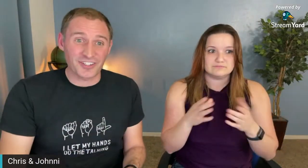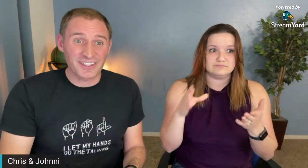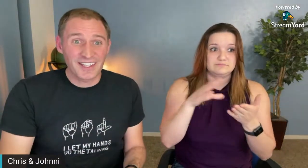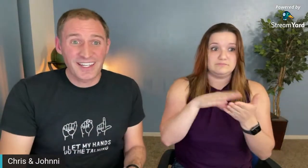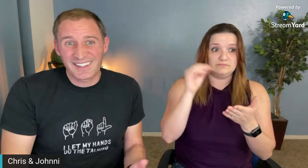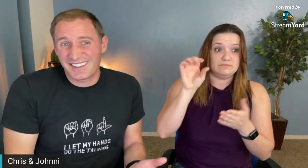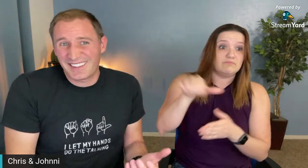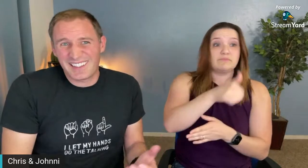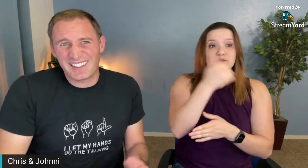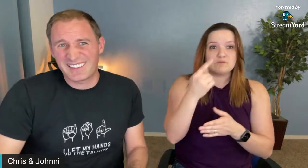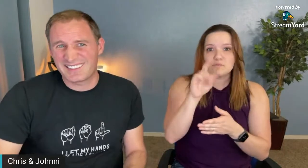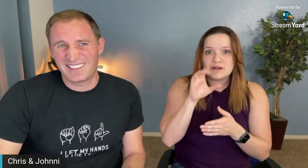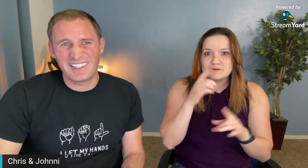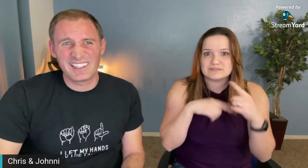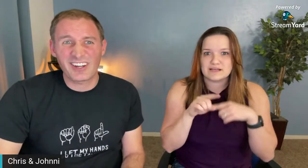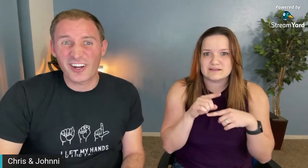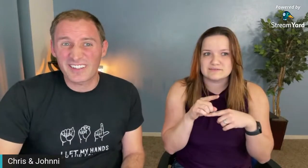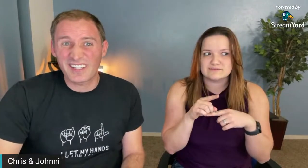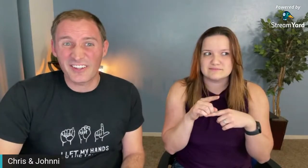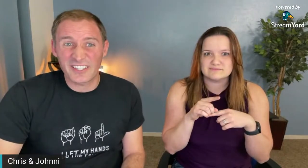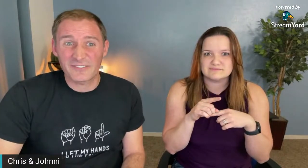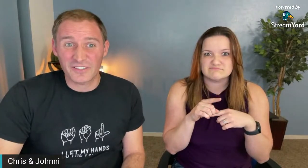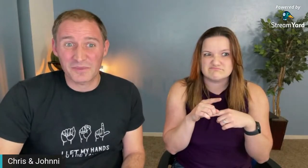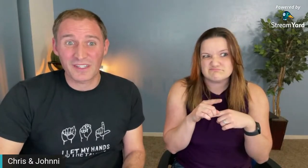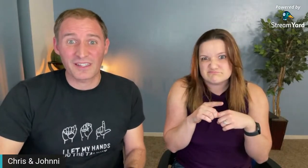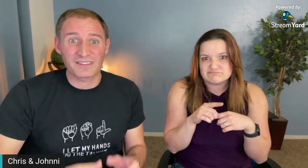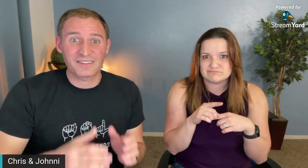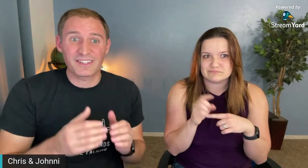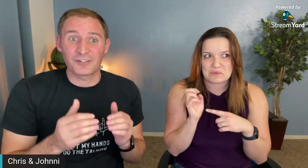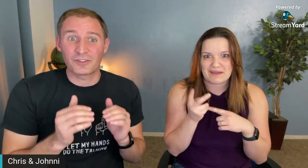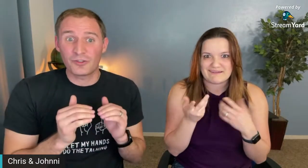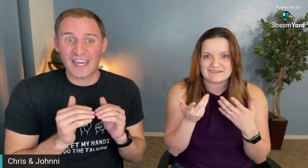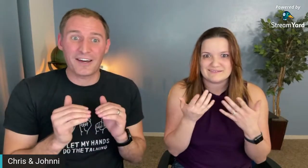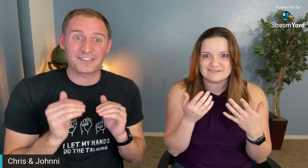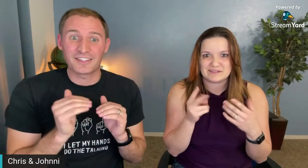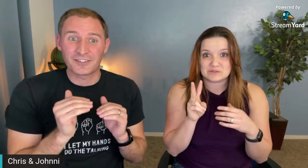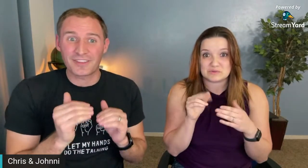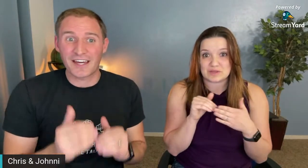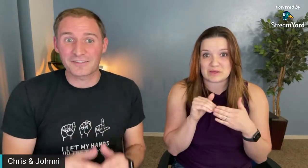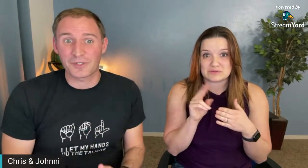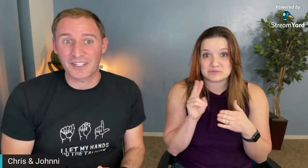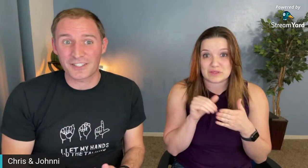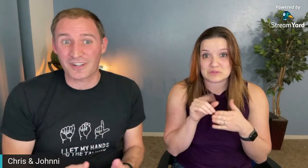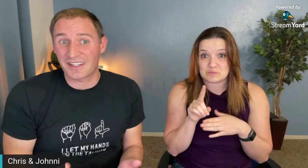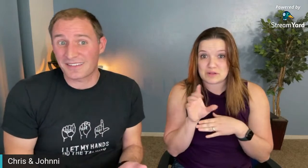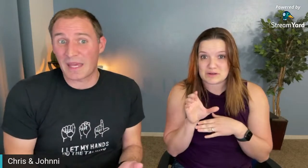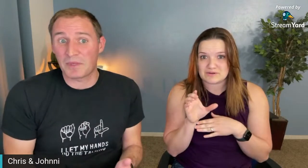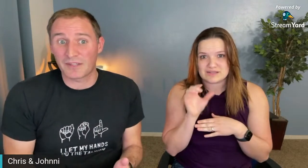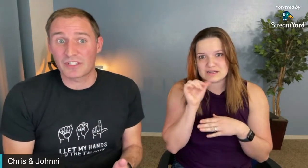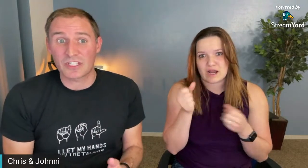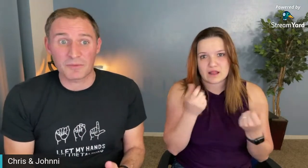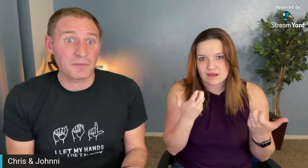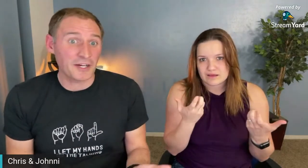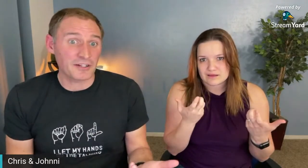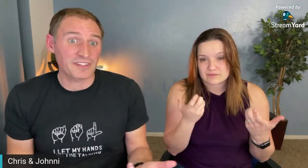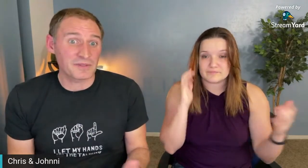100. It's hard to tell the difference because 2,000 to 2,100 isn't that big of a jump, comparatively